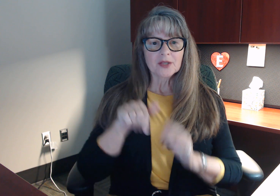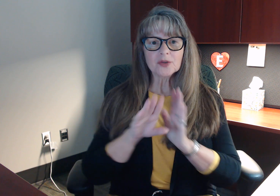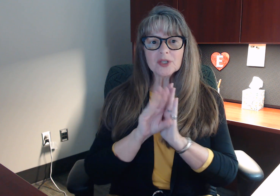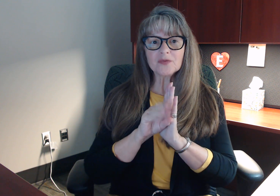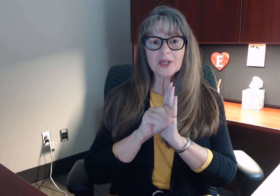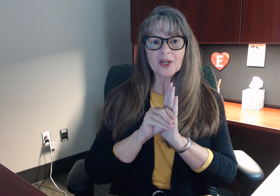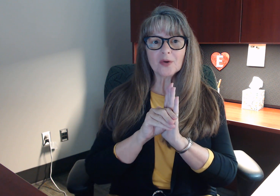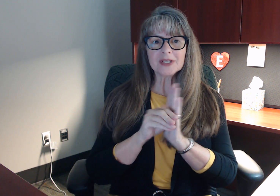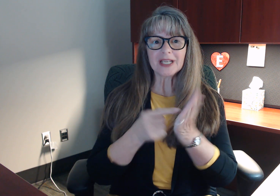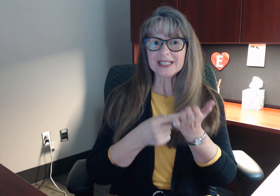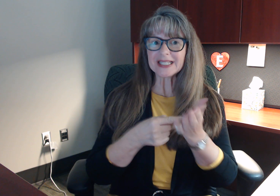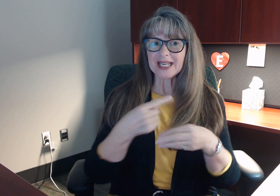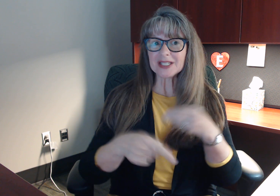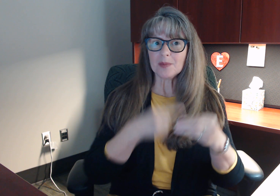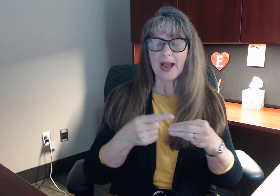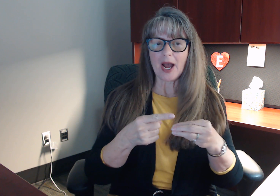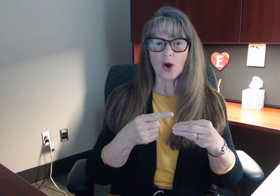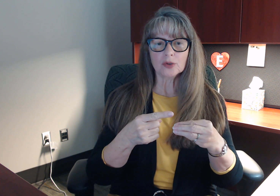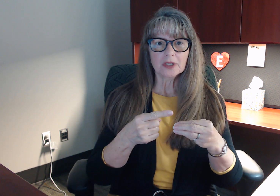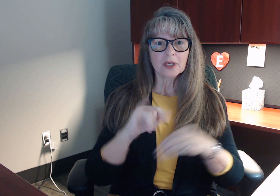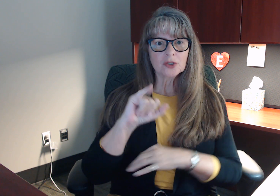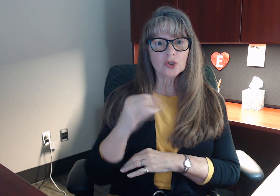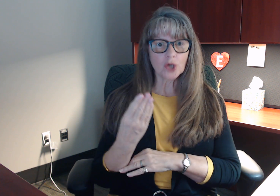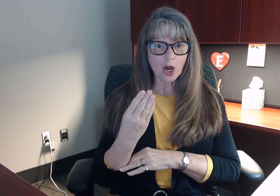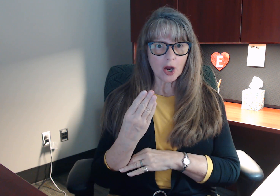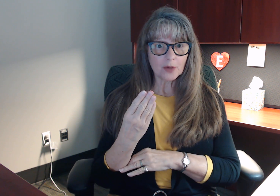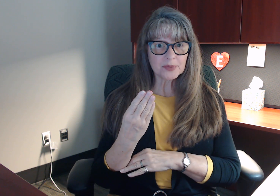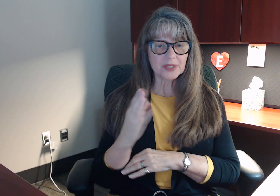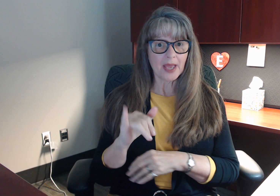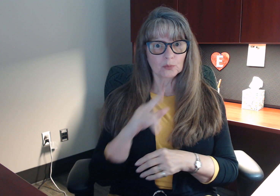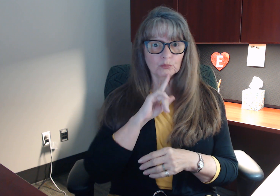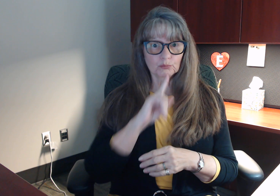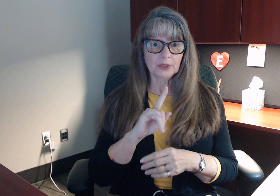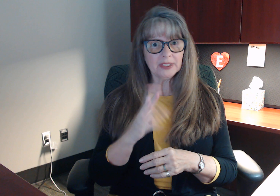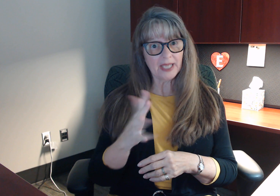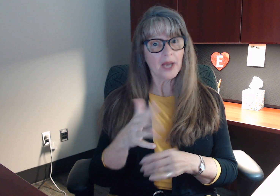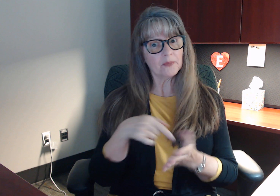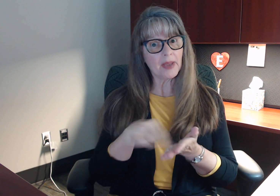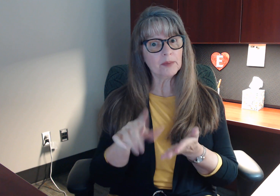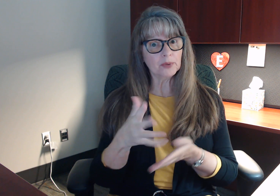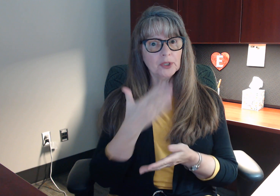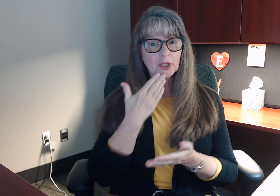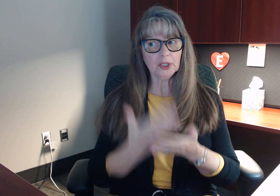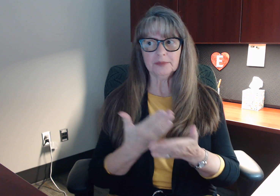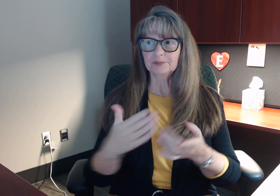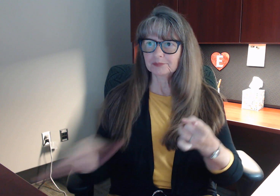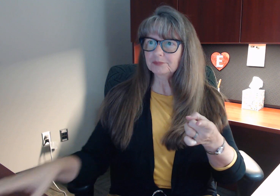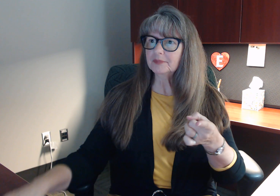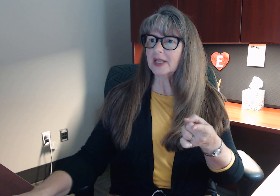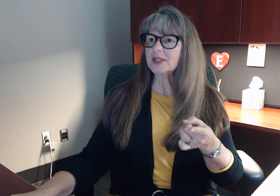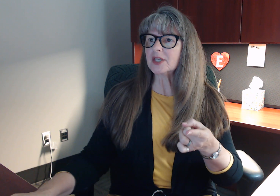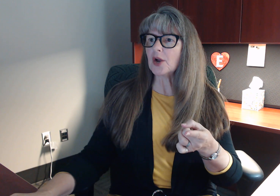So this video is going to discuss about jobs that really kind of pay pretty good. And so I